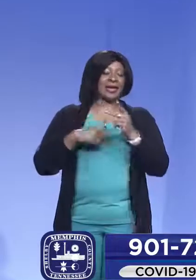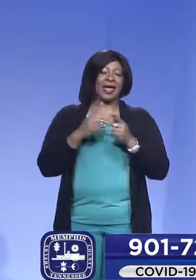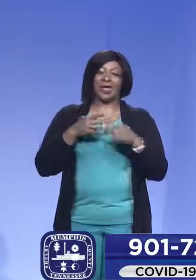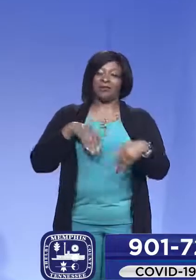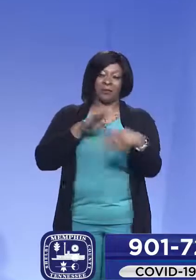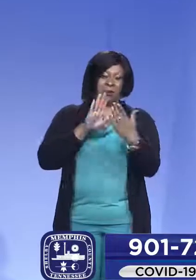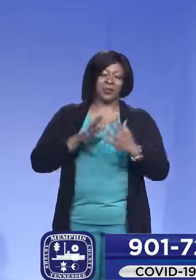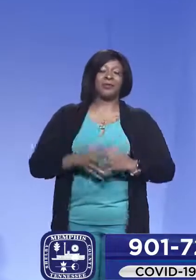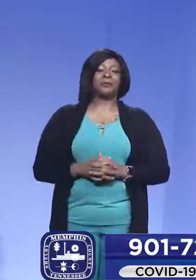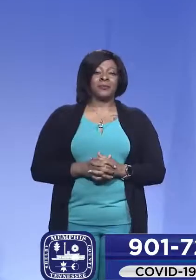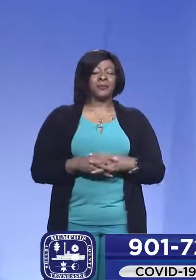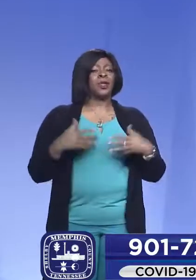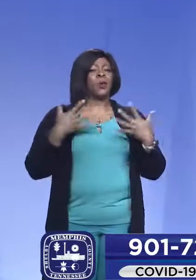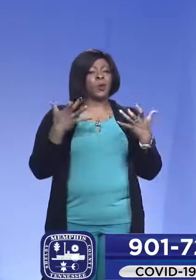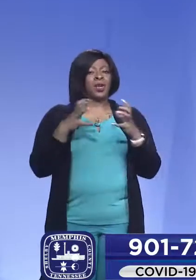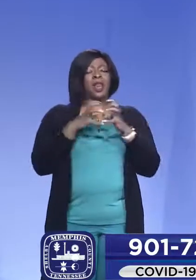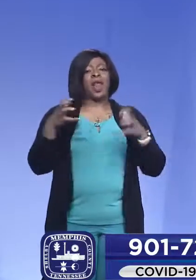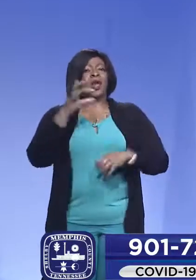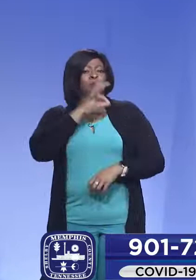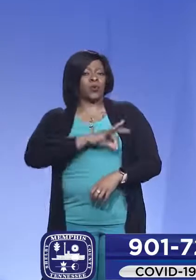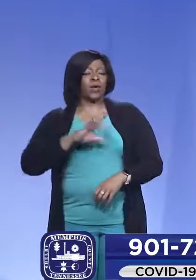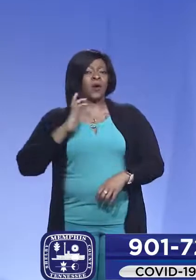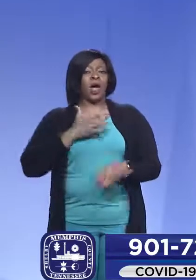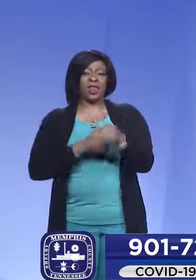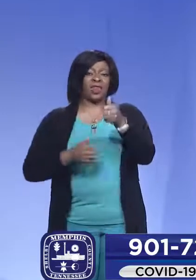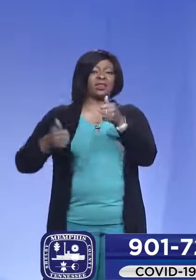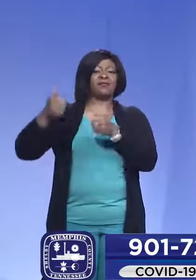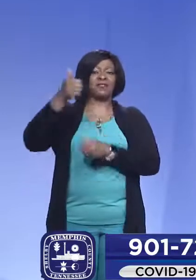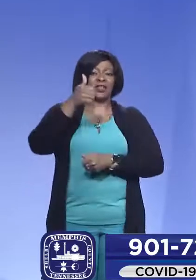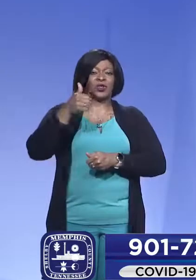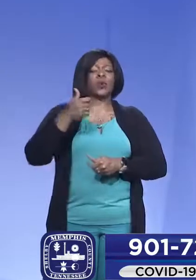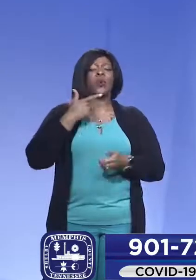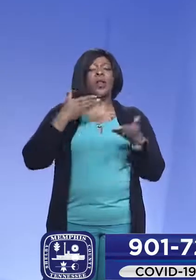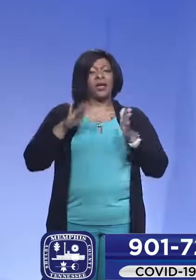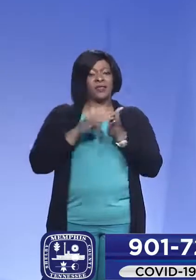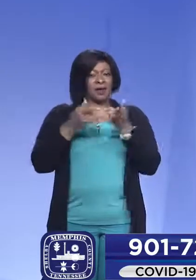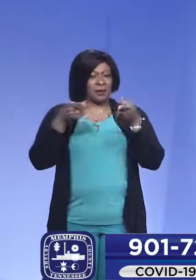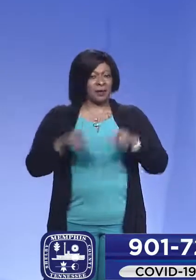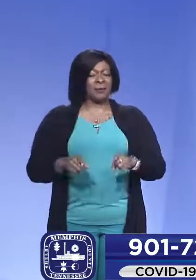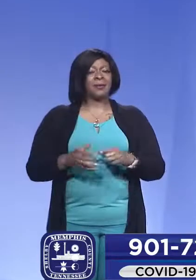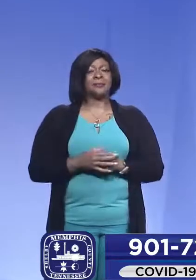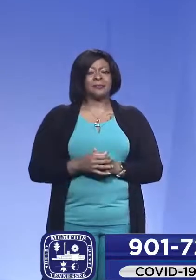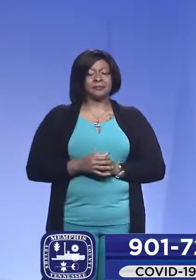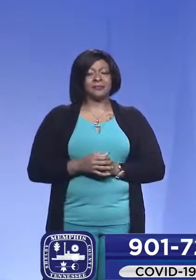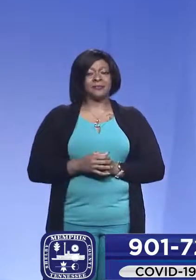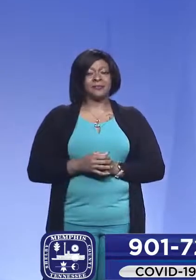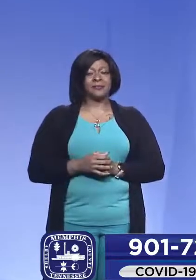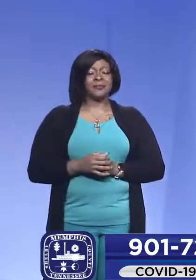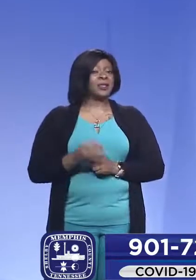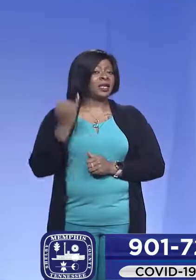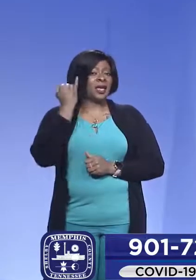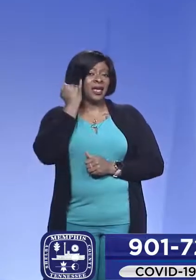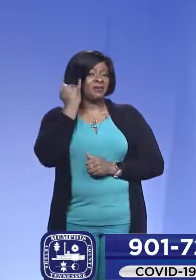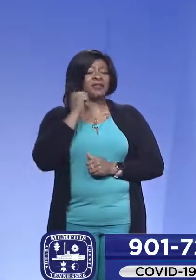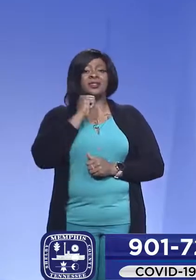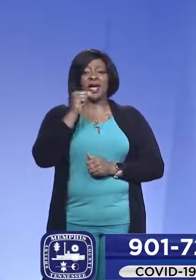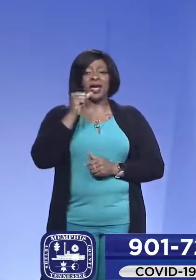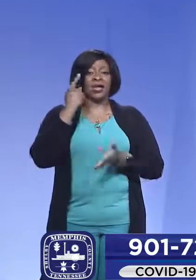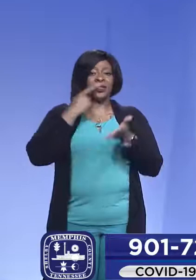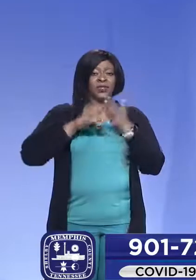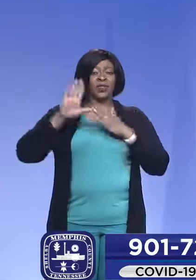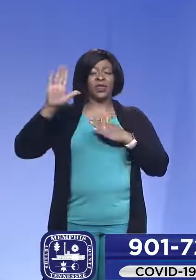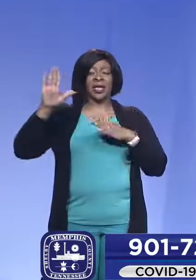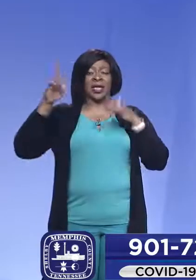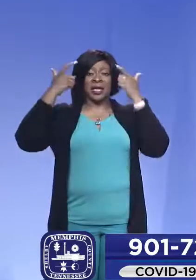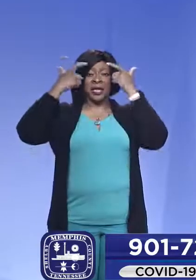approach. And I want to give a lot of credit to our elected officials who have allowed this to happen. You know, if they had not checked their egos